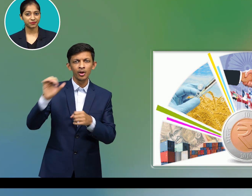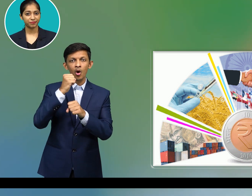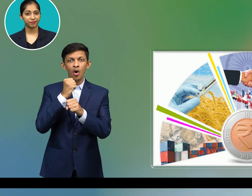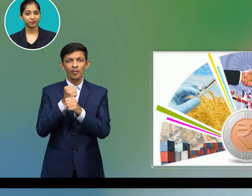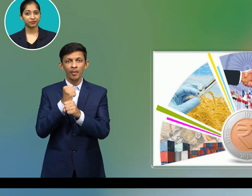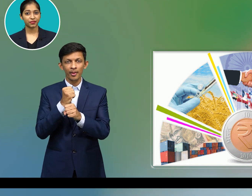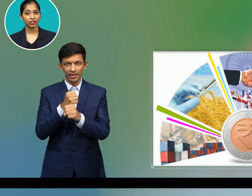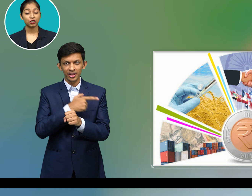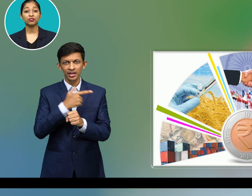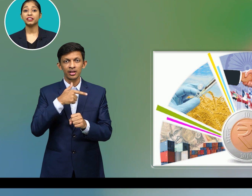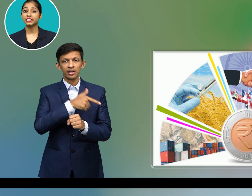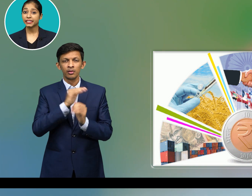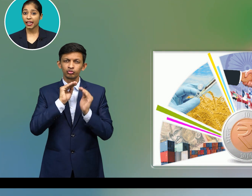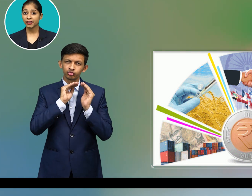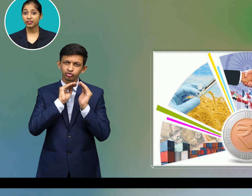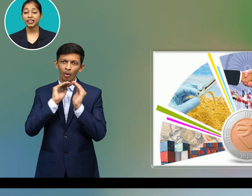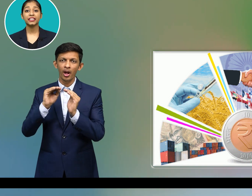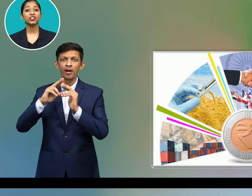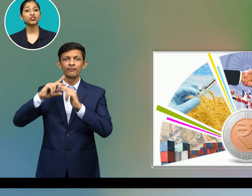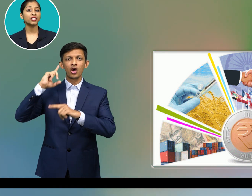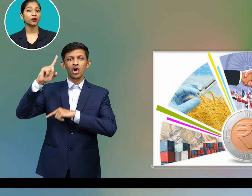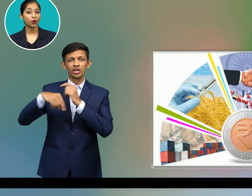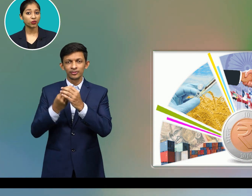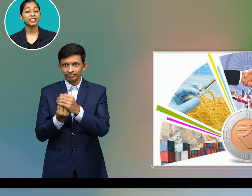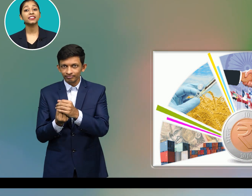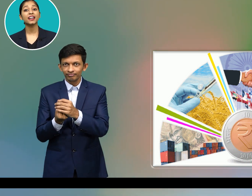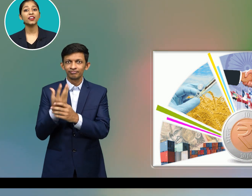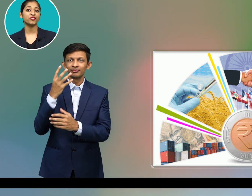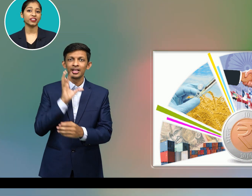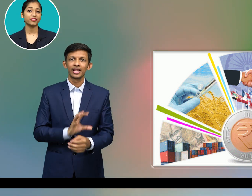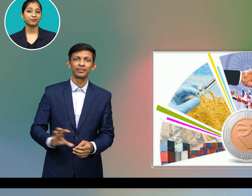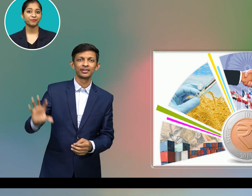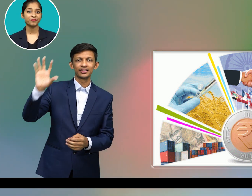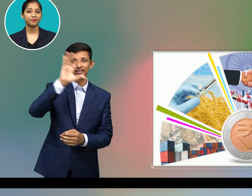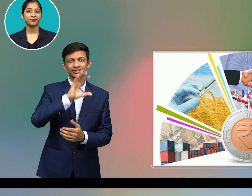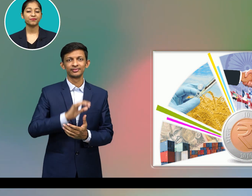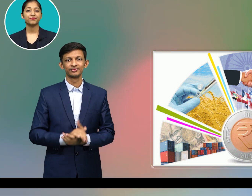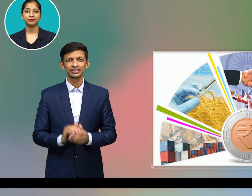governments to facilitate industrial growth in the country.